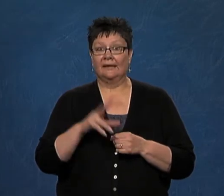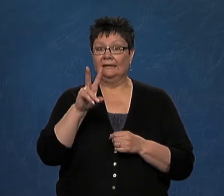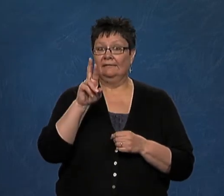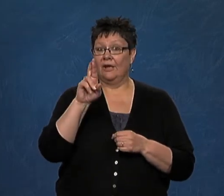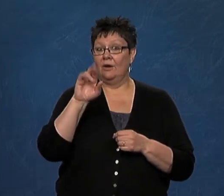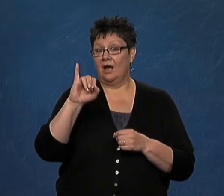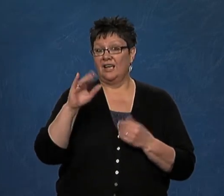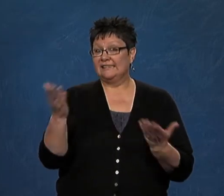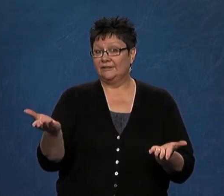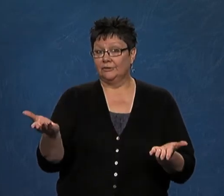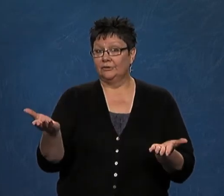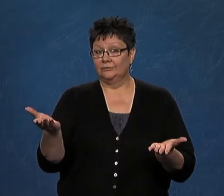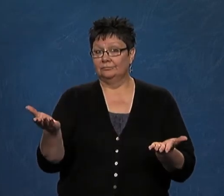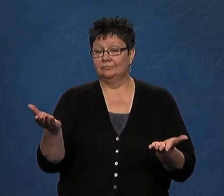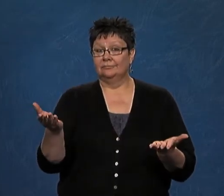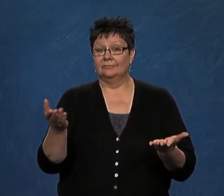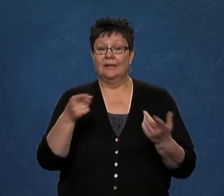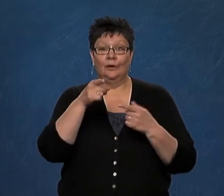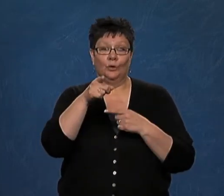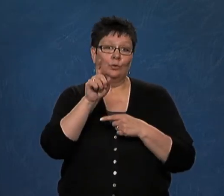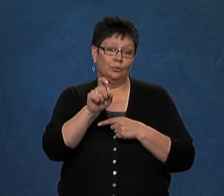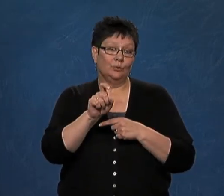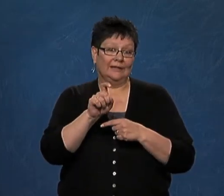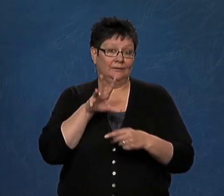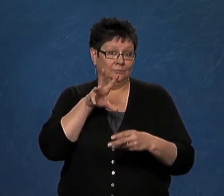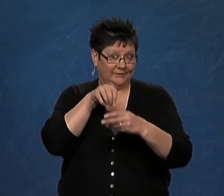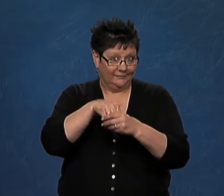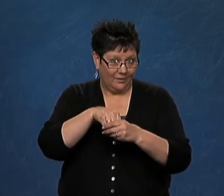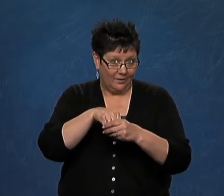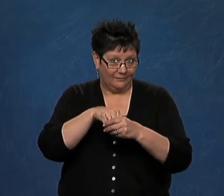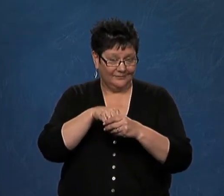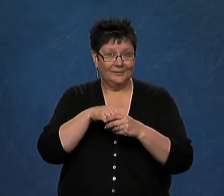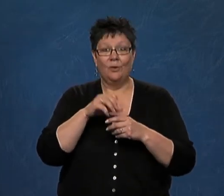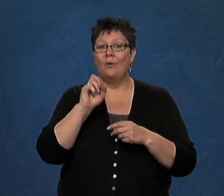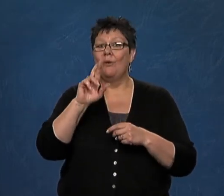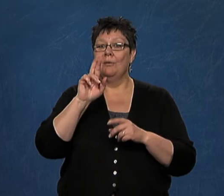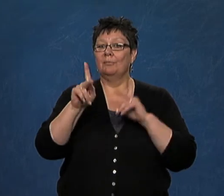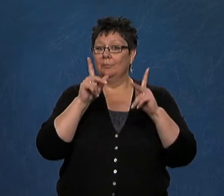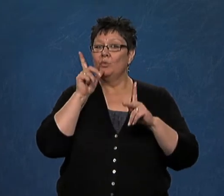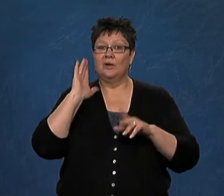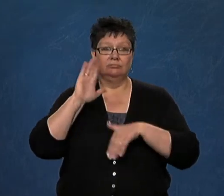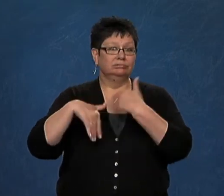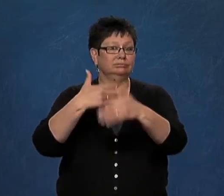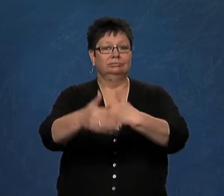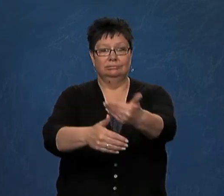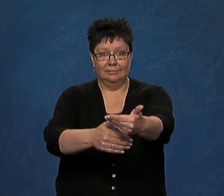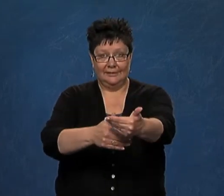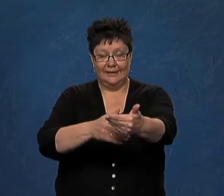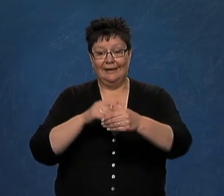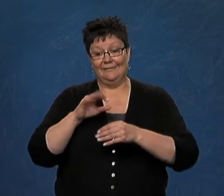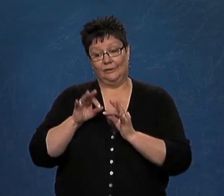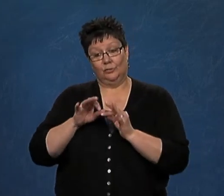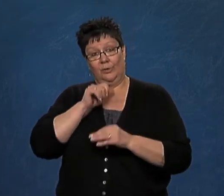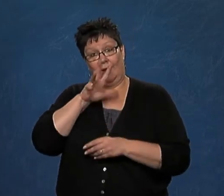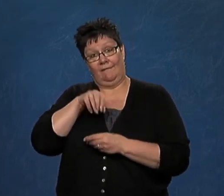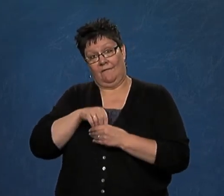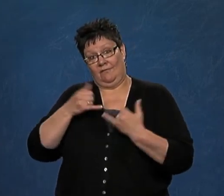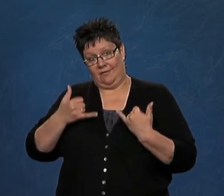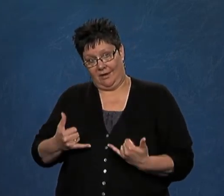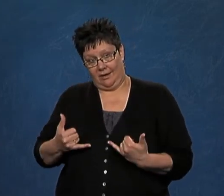25,000 minutes for this contract. So VRI is here. You should become involved, or people are going to run with it. If interpreters